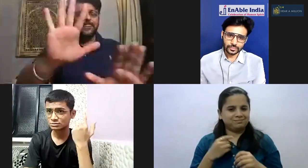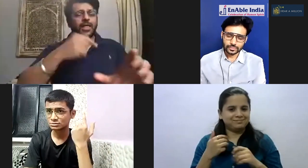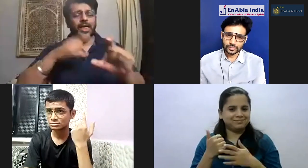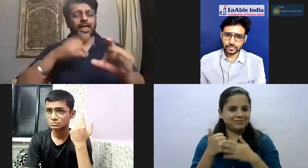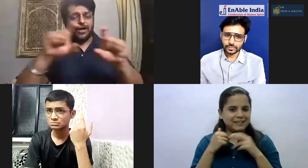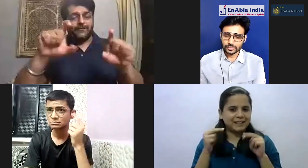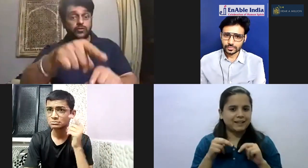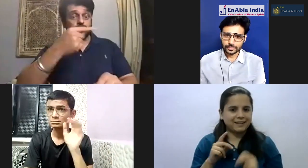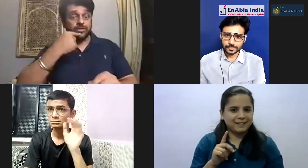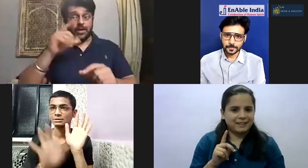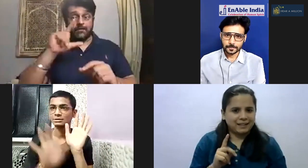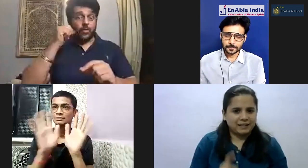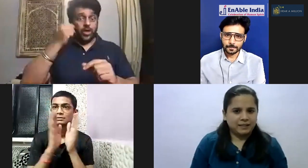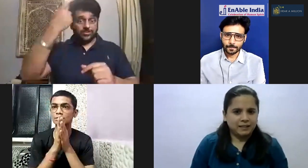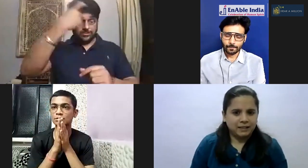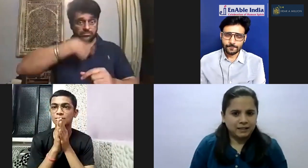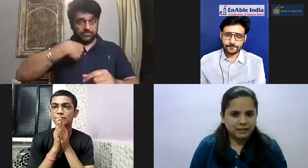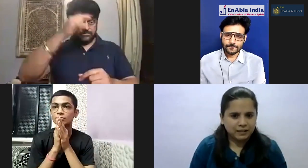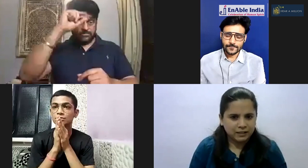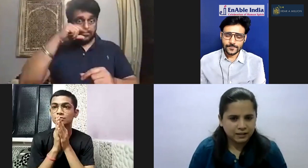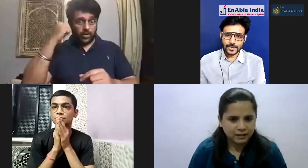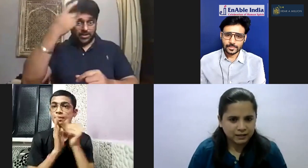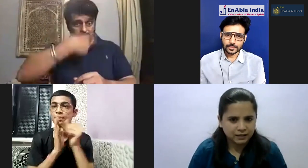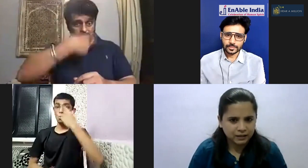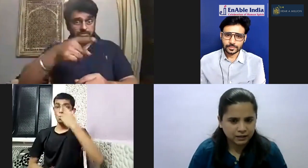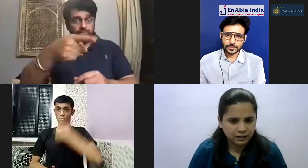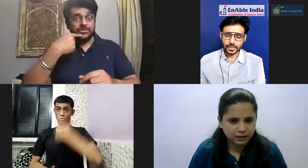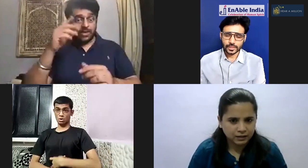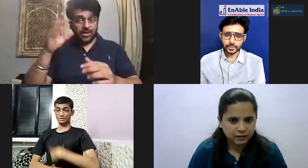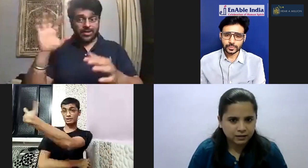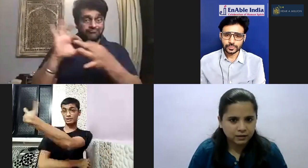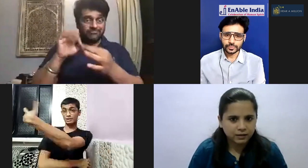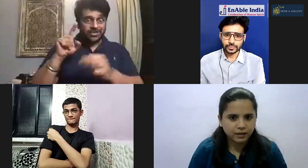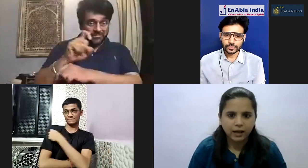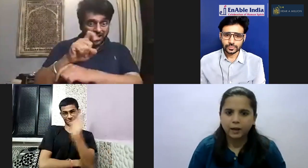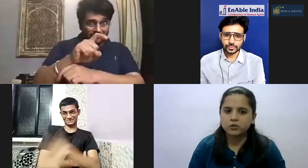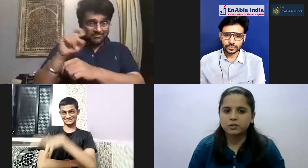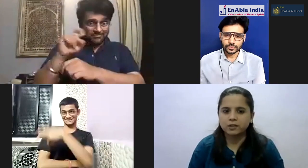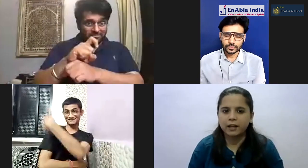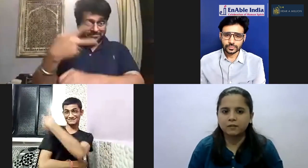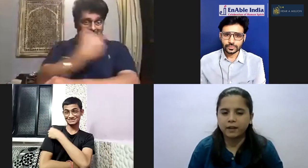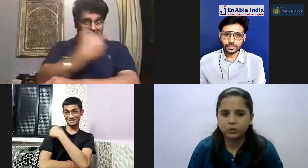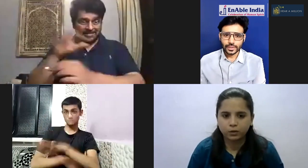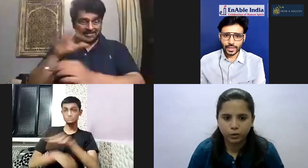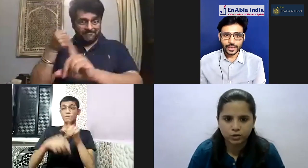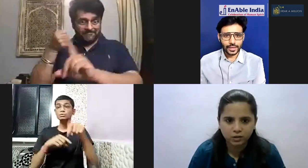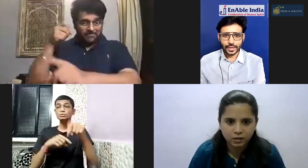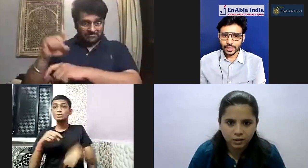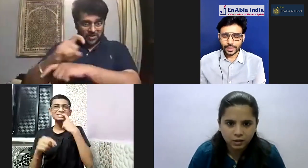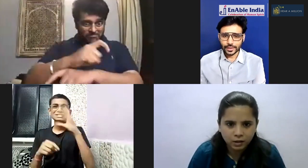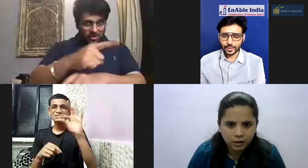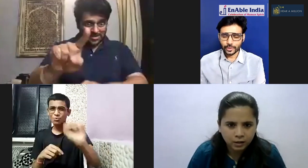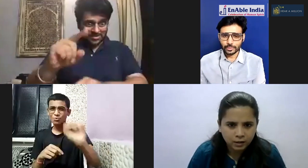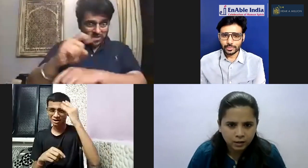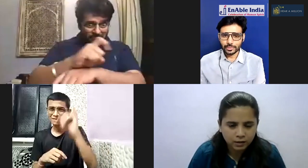Hello. Yeah, I'm just clarifying with the Yeah, question.